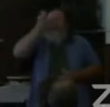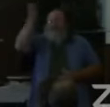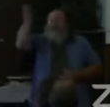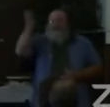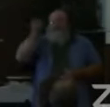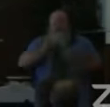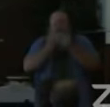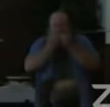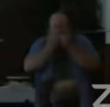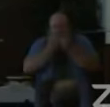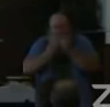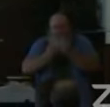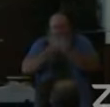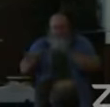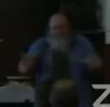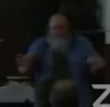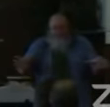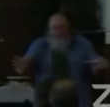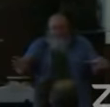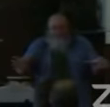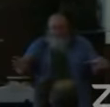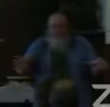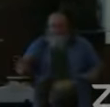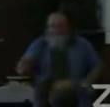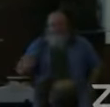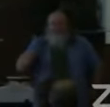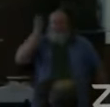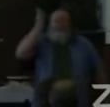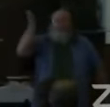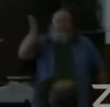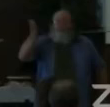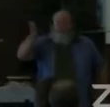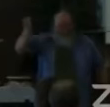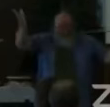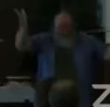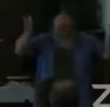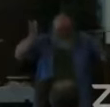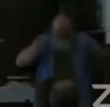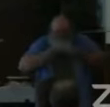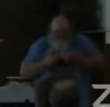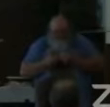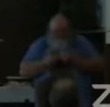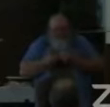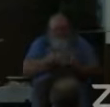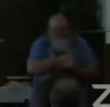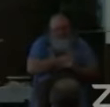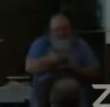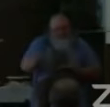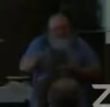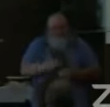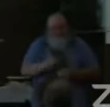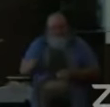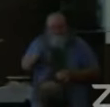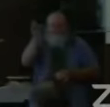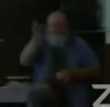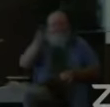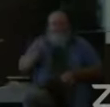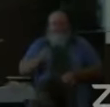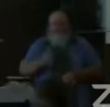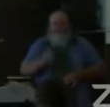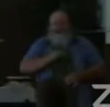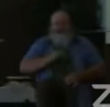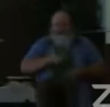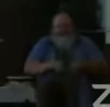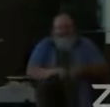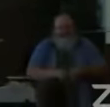say? Receive. Receive the Holy Spirit. And twice he said, peace I give you. My peace I give